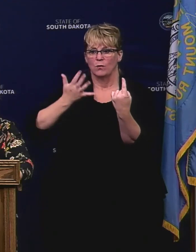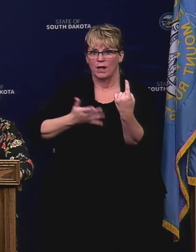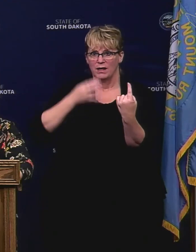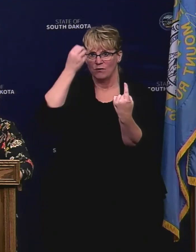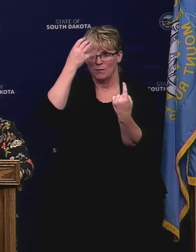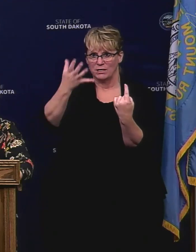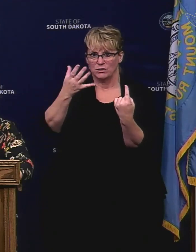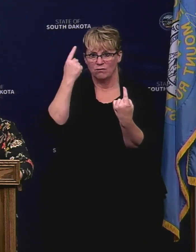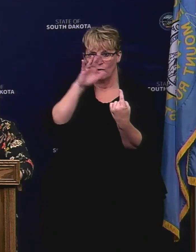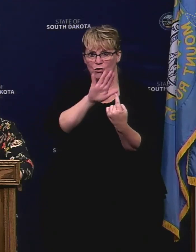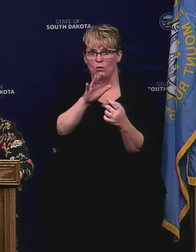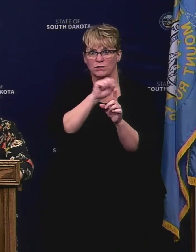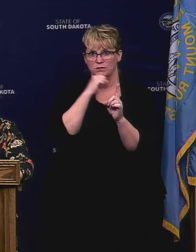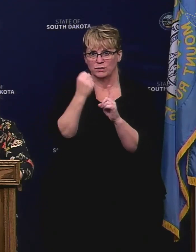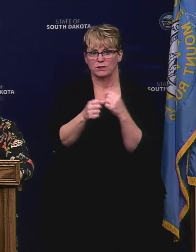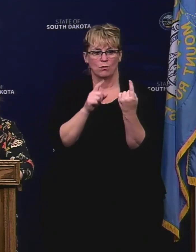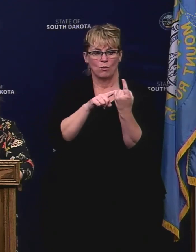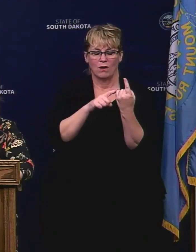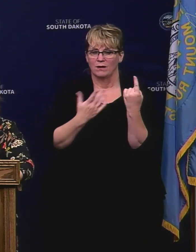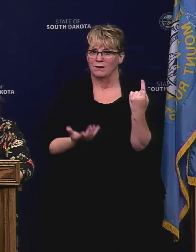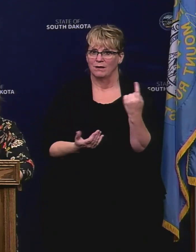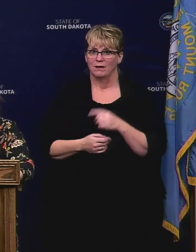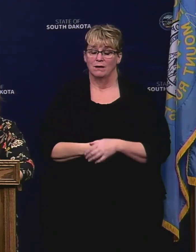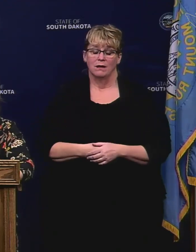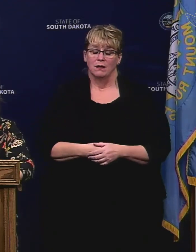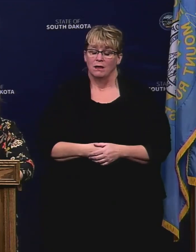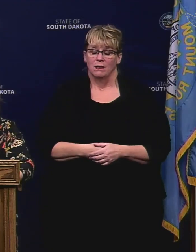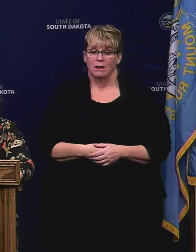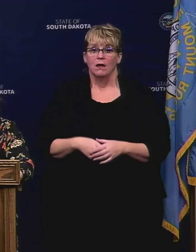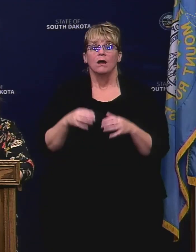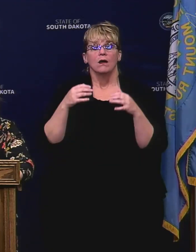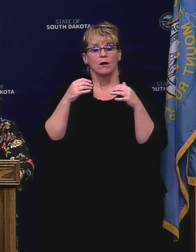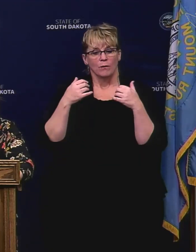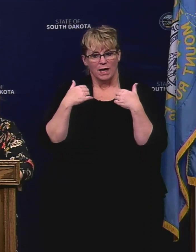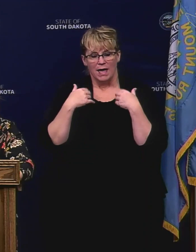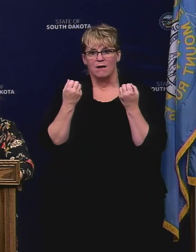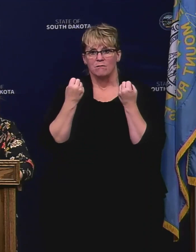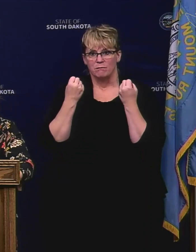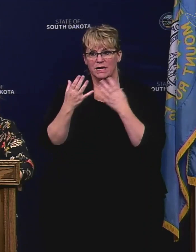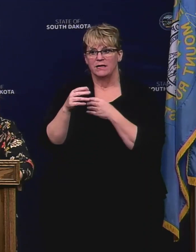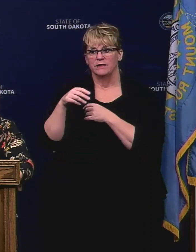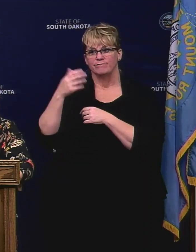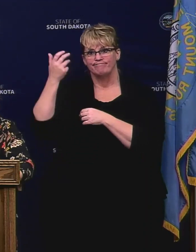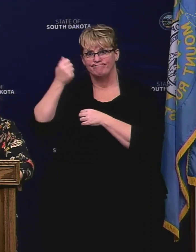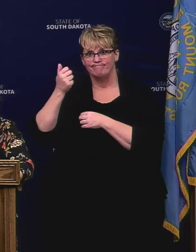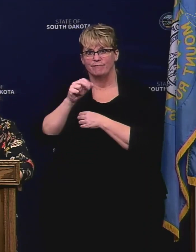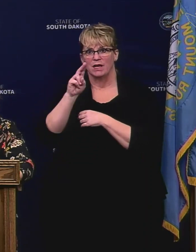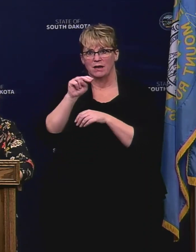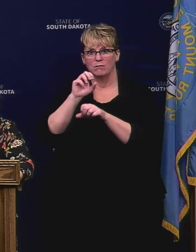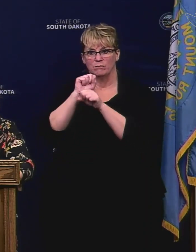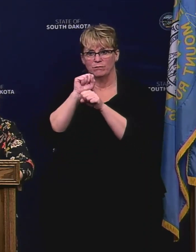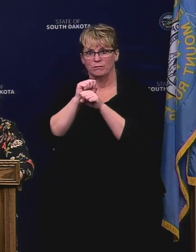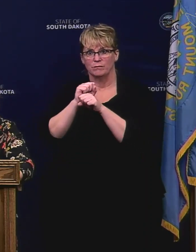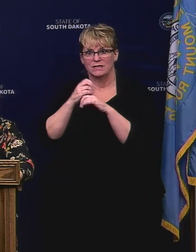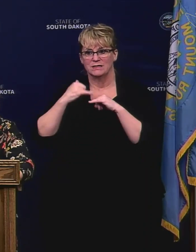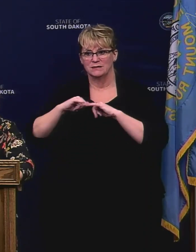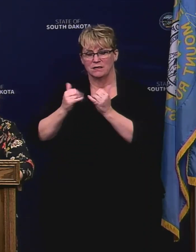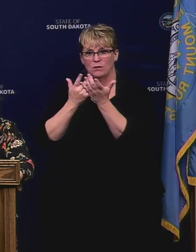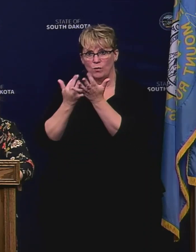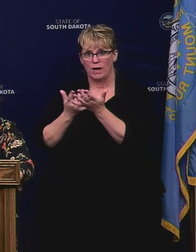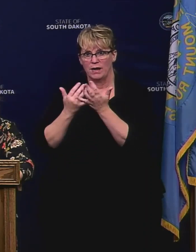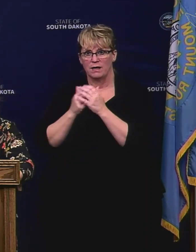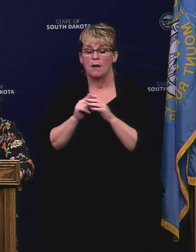your individual circumstances. The reality is we do still have many claims in queue, and our commitment to individuals is